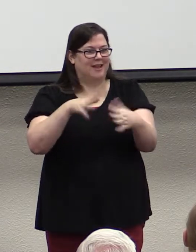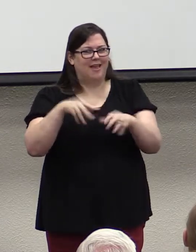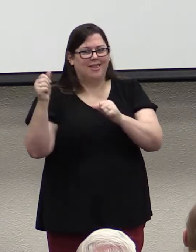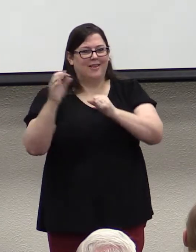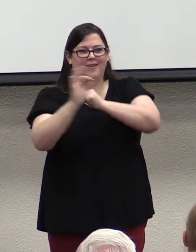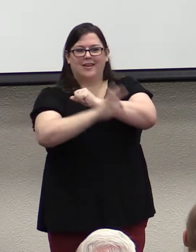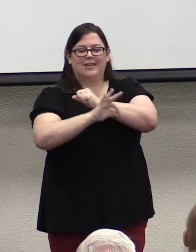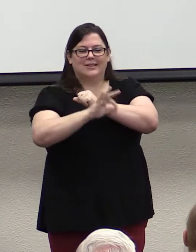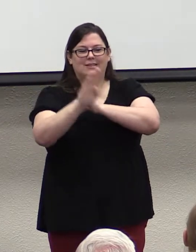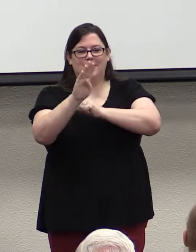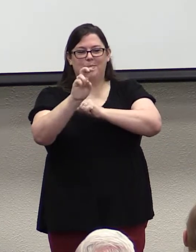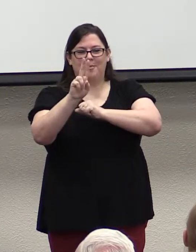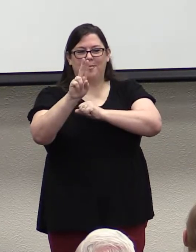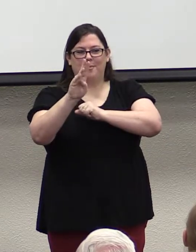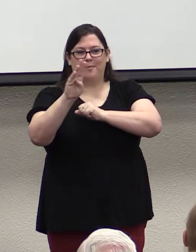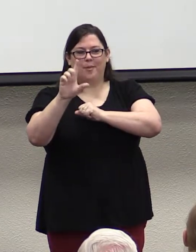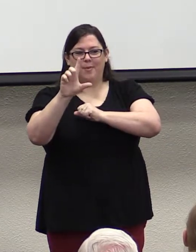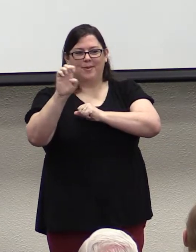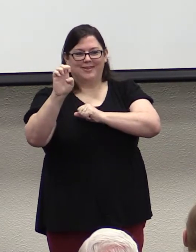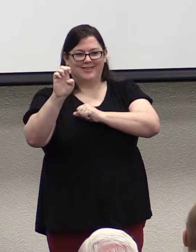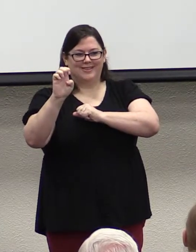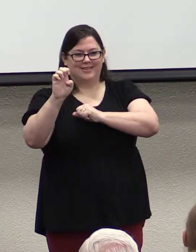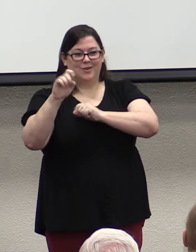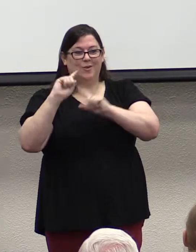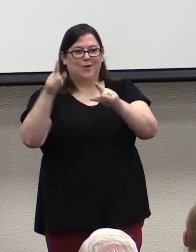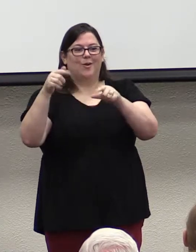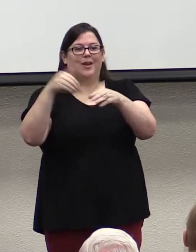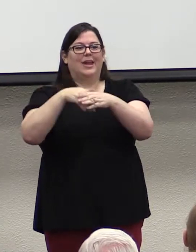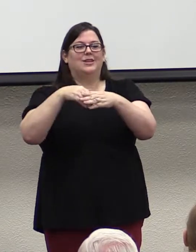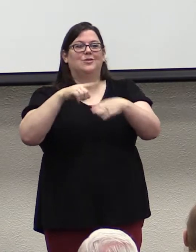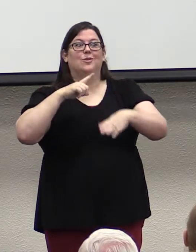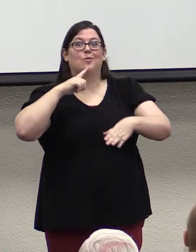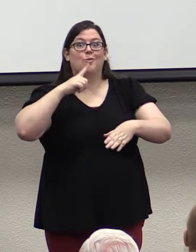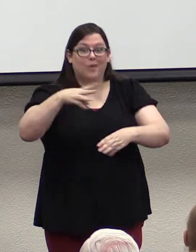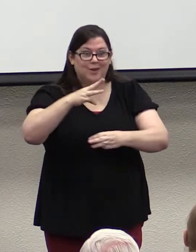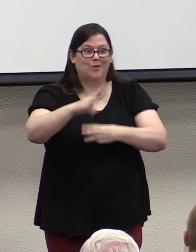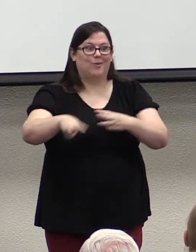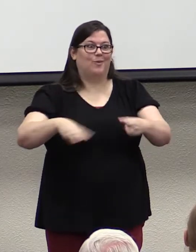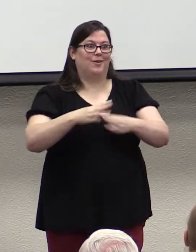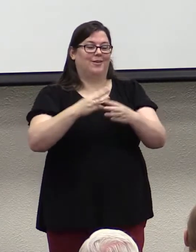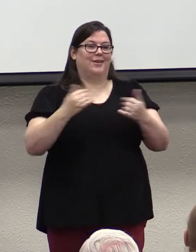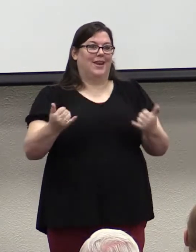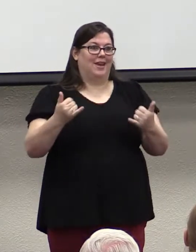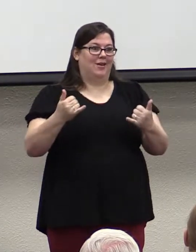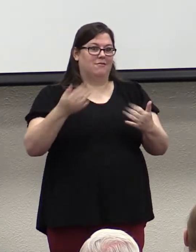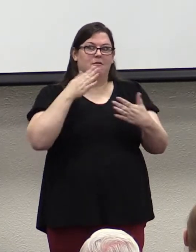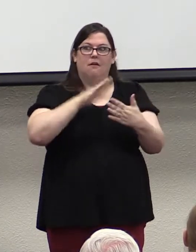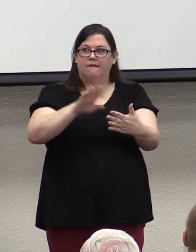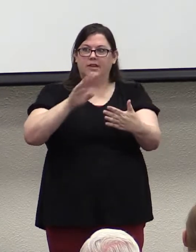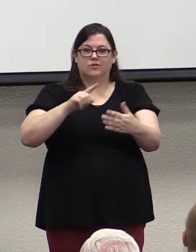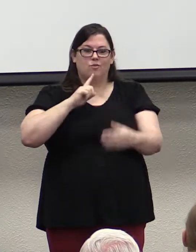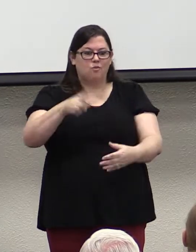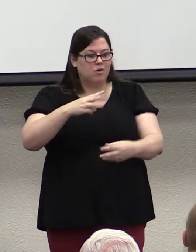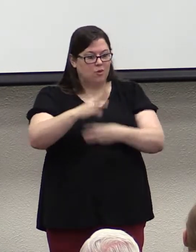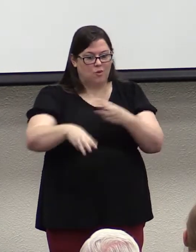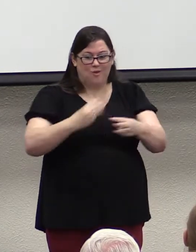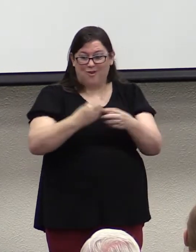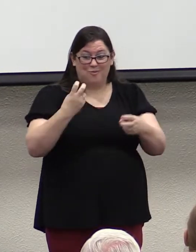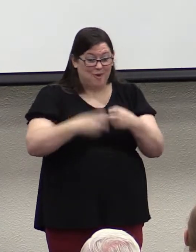sunset bubble. We're going into the real world now. We're going to be facing real world